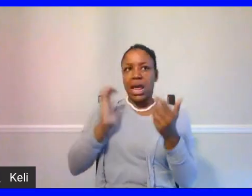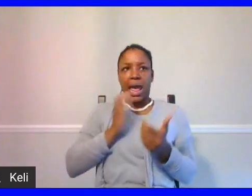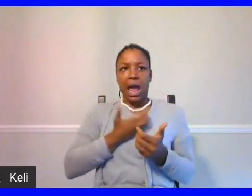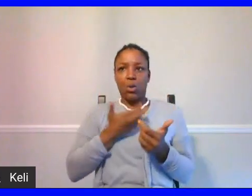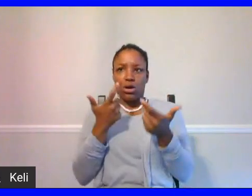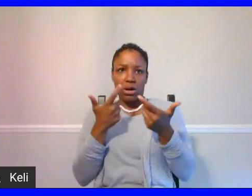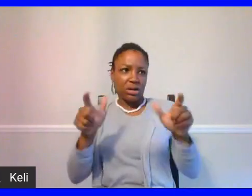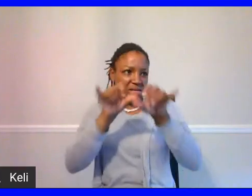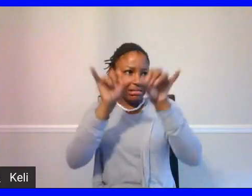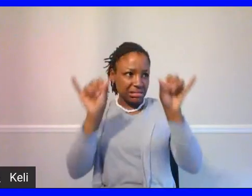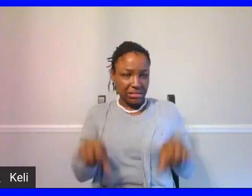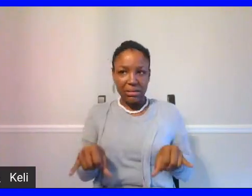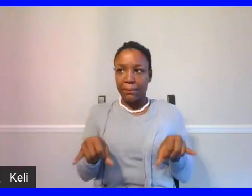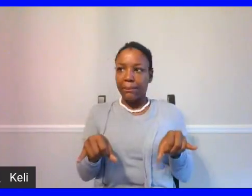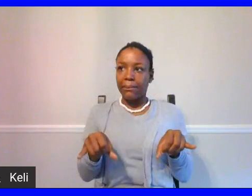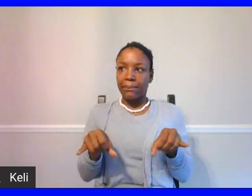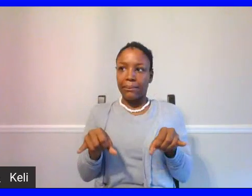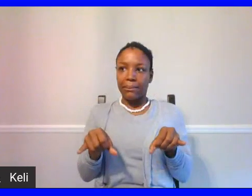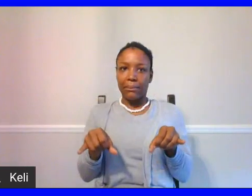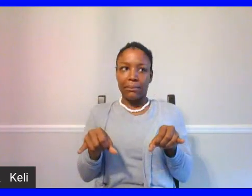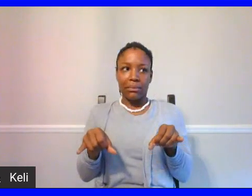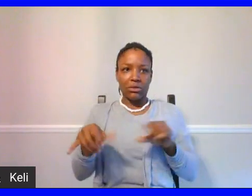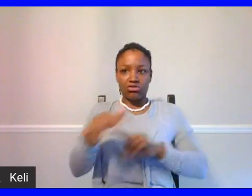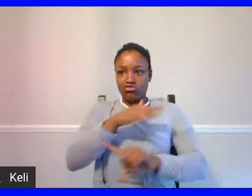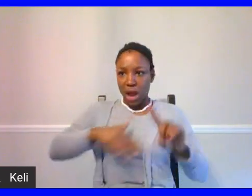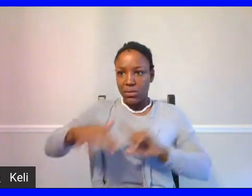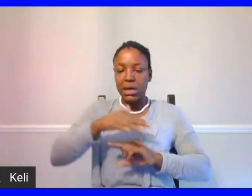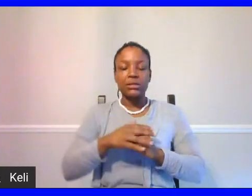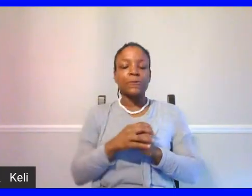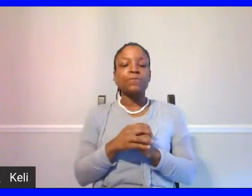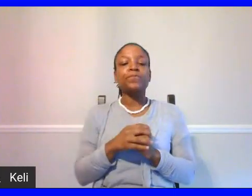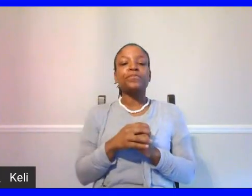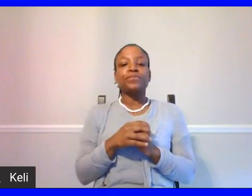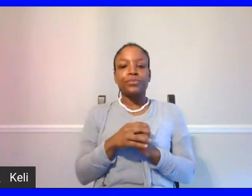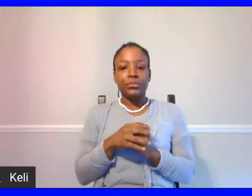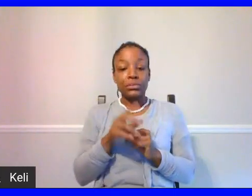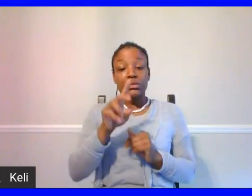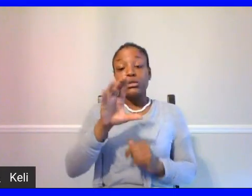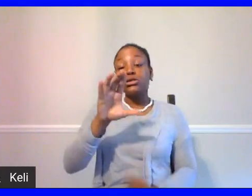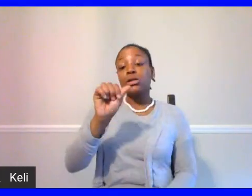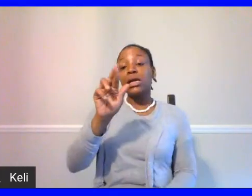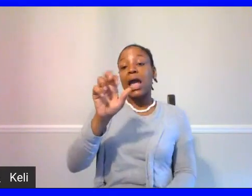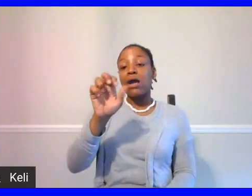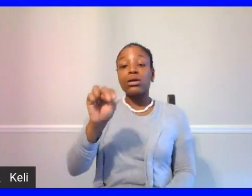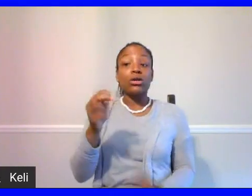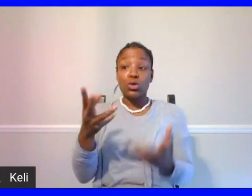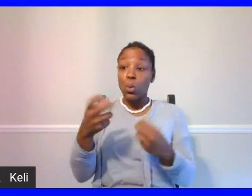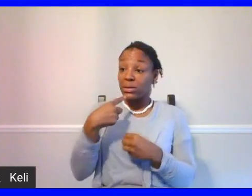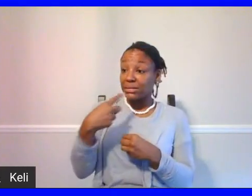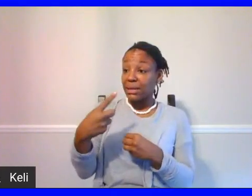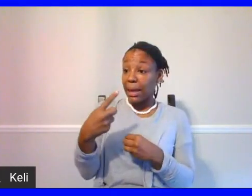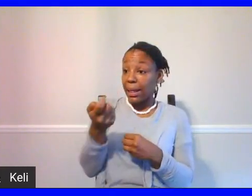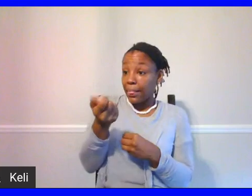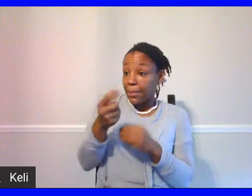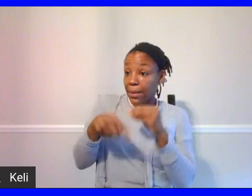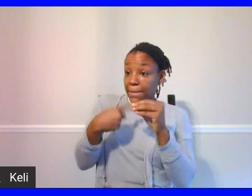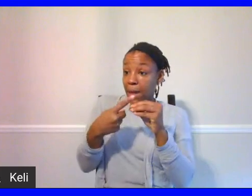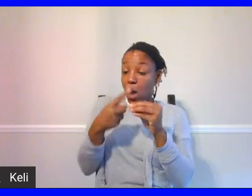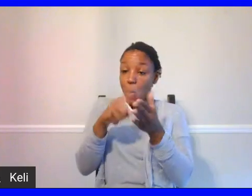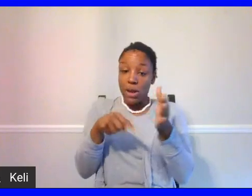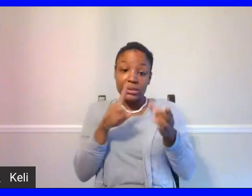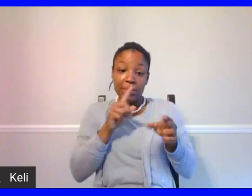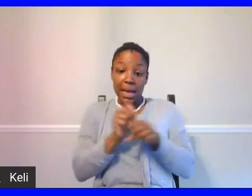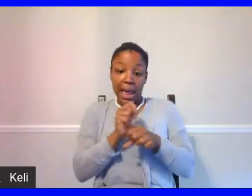systems that are surrounding us. So Karen, do you want to say a little bit about like what has been actually happening on the